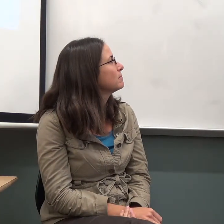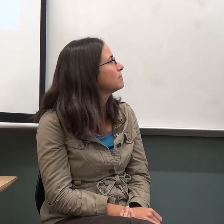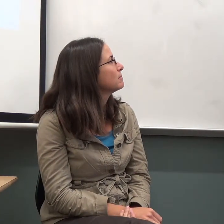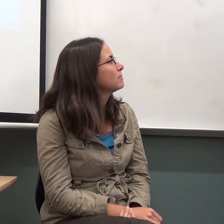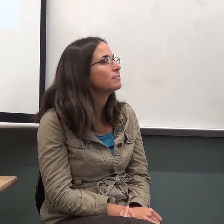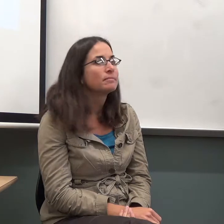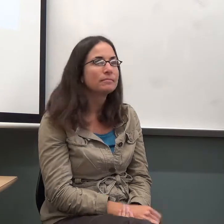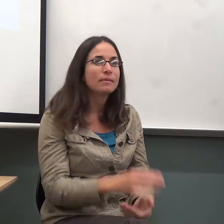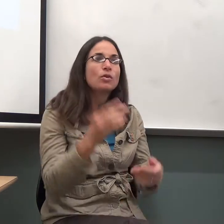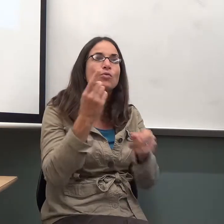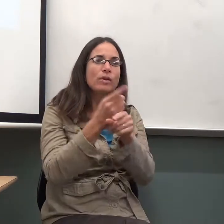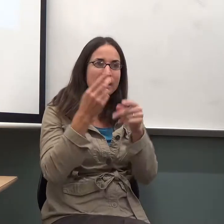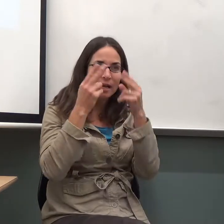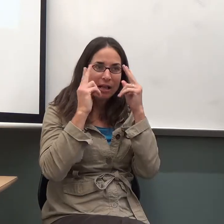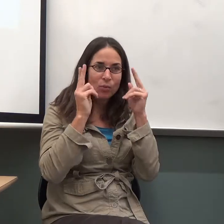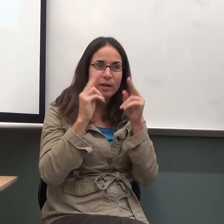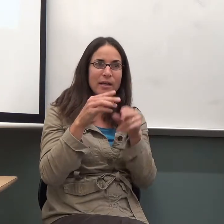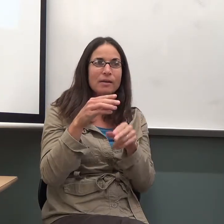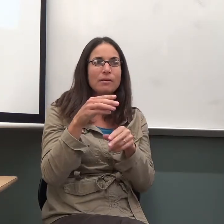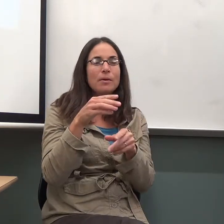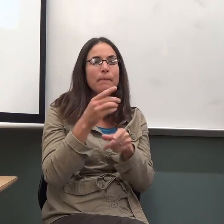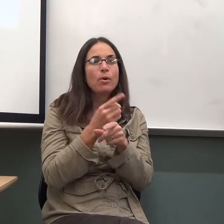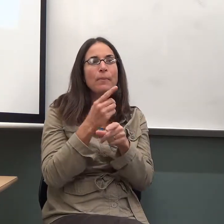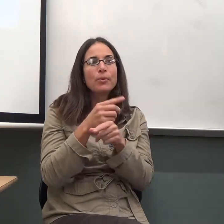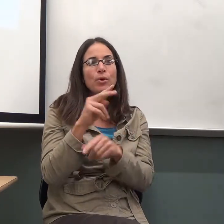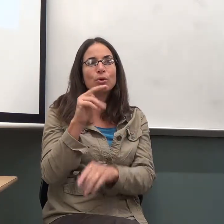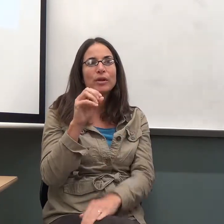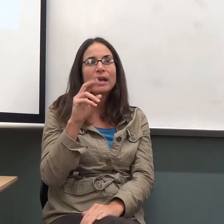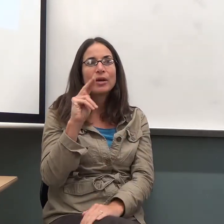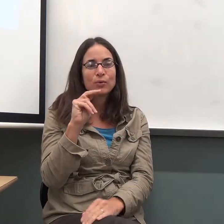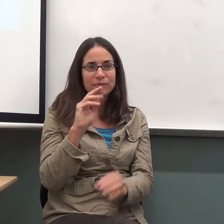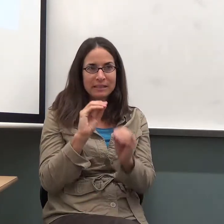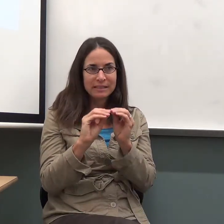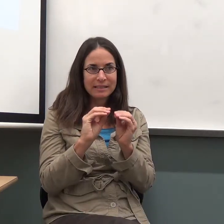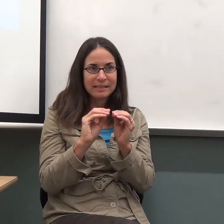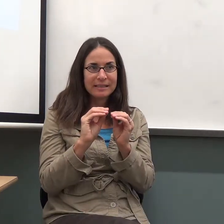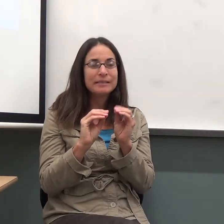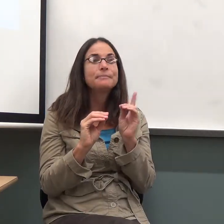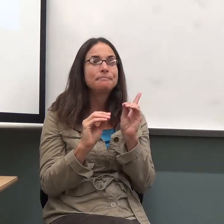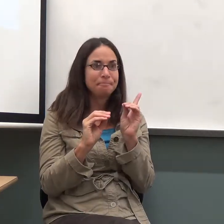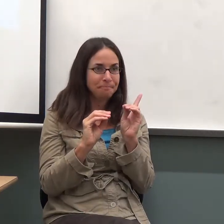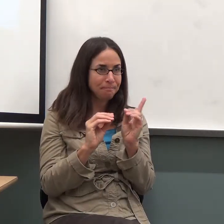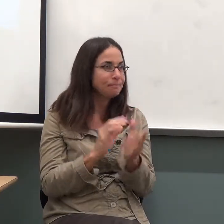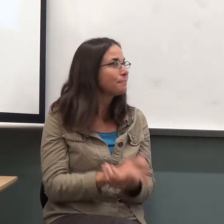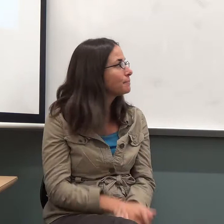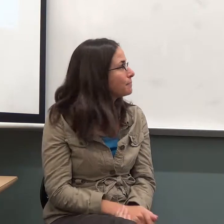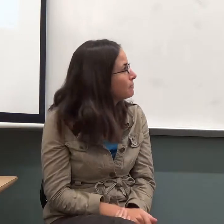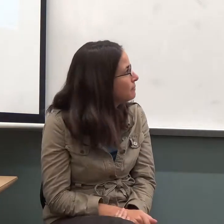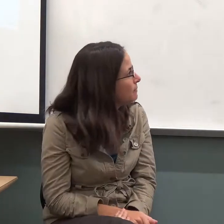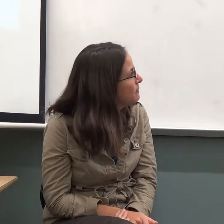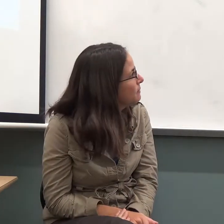it? It is. There it is. We got to fix that. All right, got to be conscientious of the details.